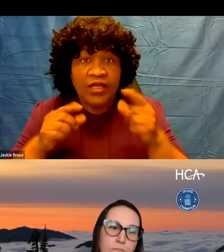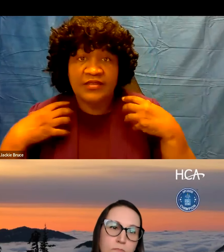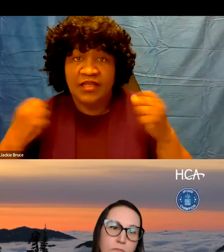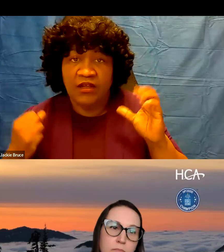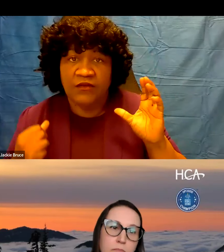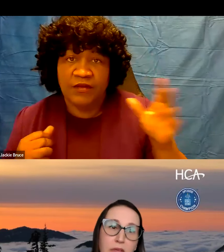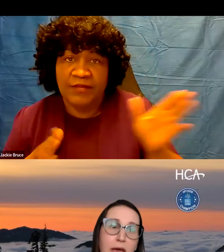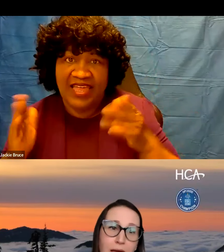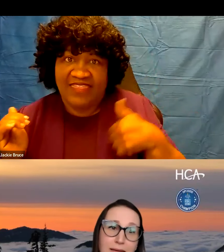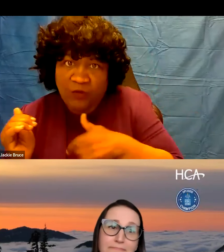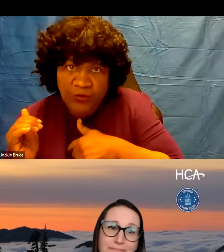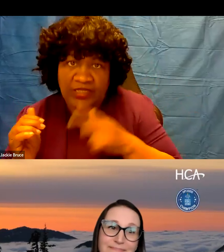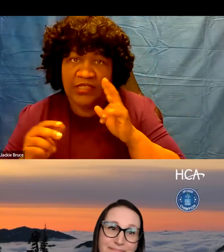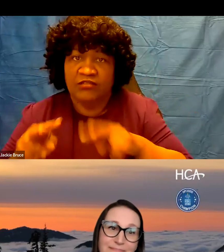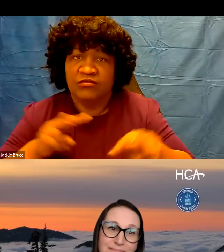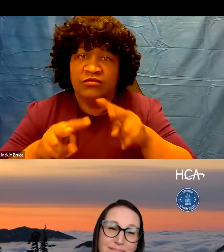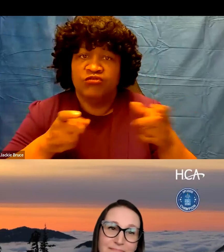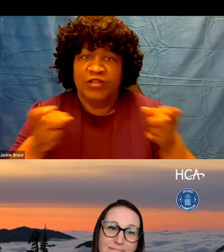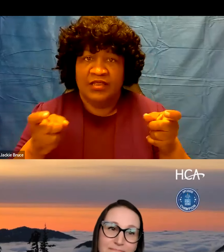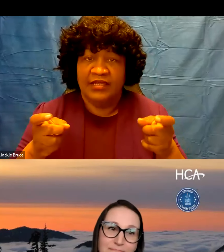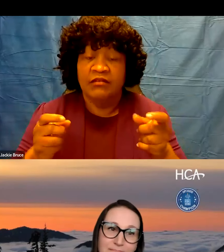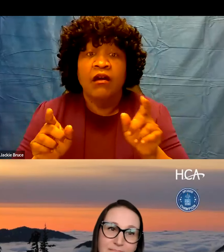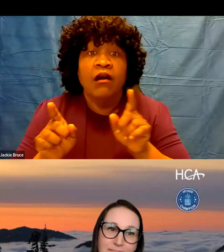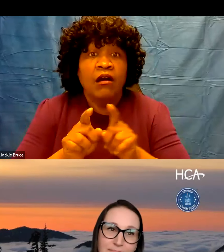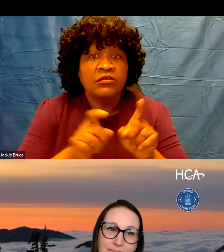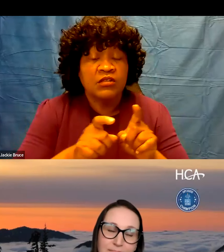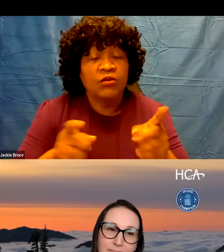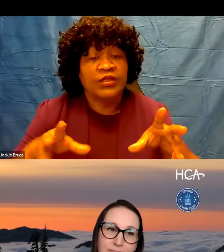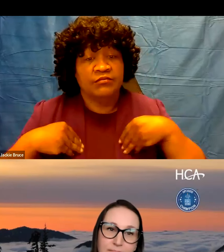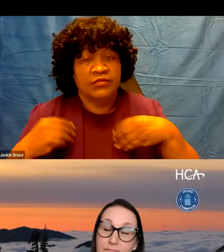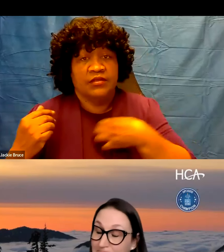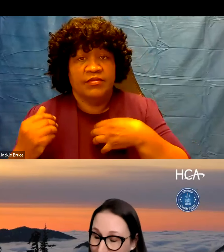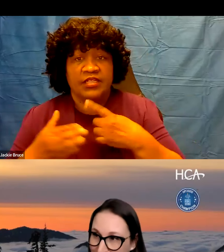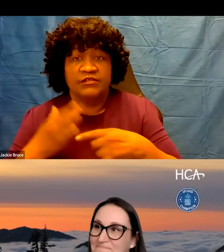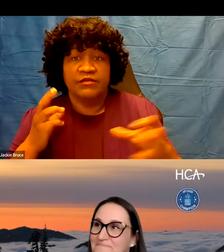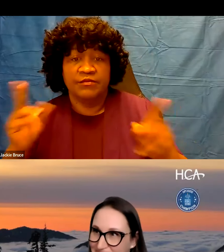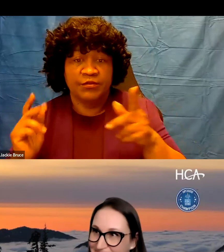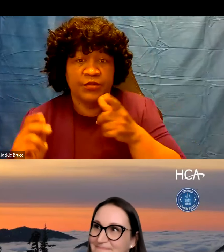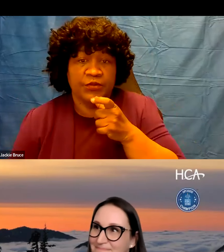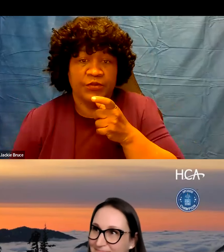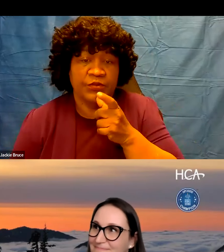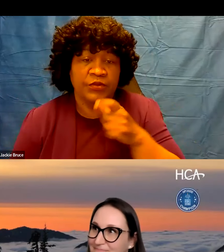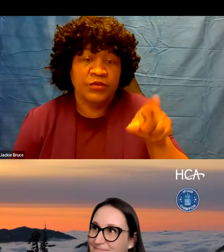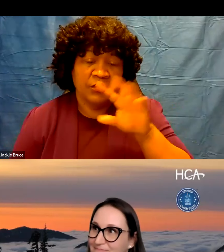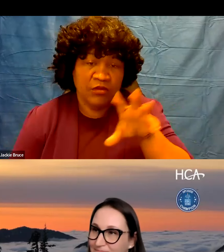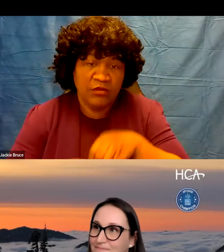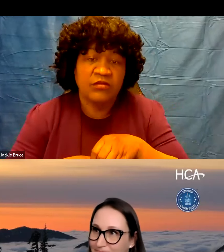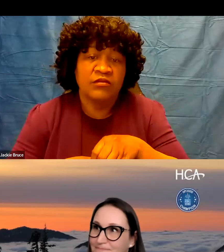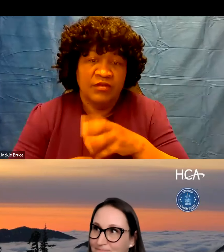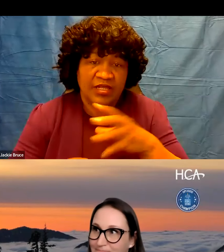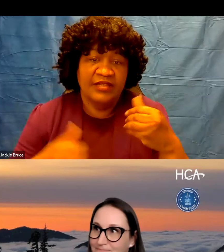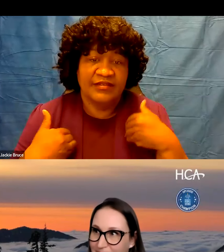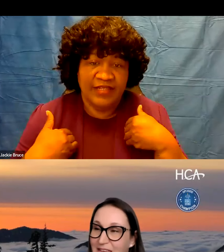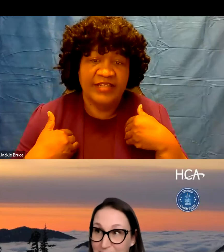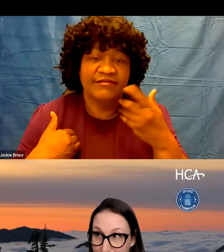we regulate. But we also take complaints for people who are enrolled in the PEB and SEB uniform